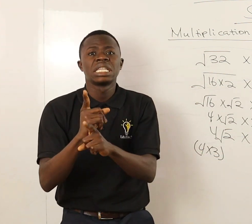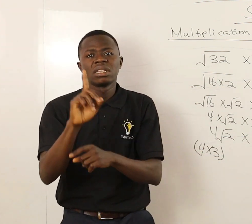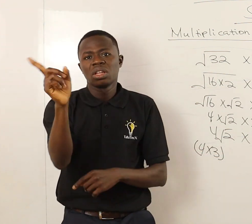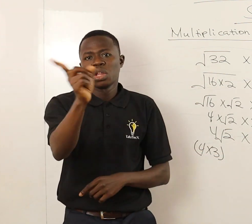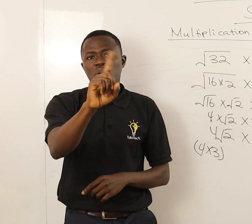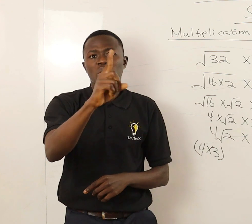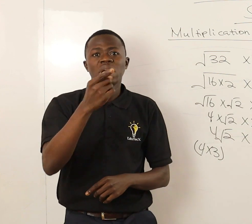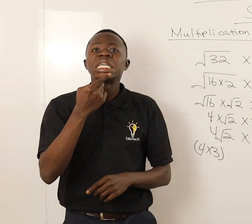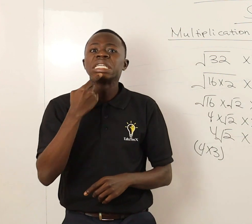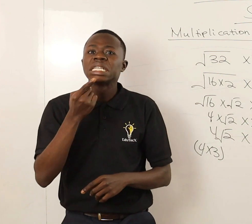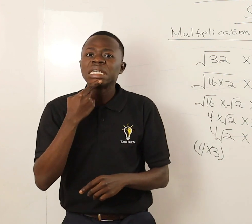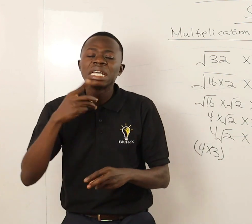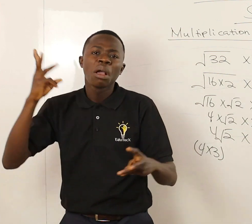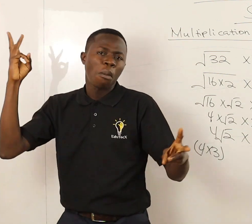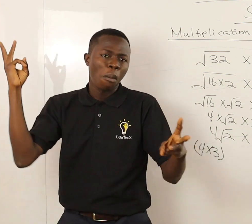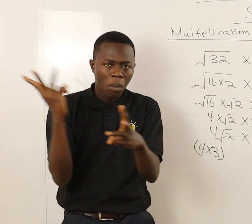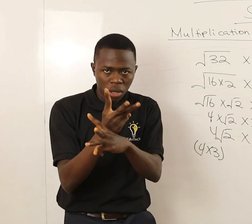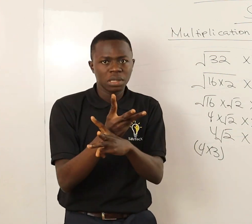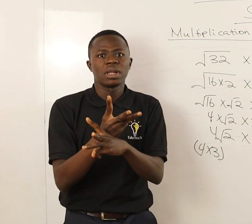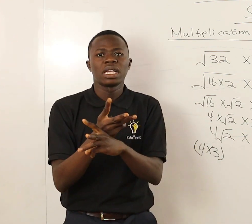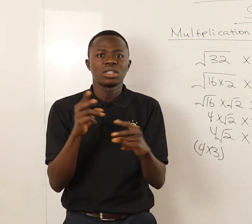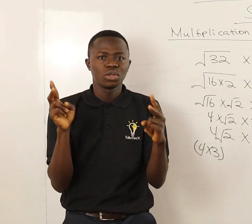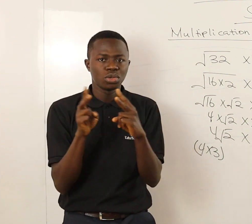are the same or not, we still can multiply them.